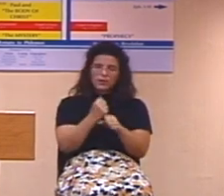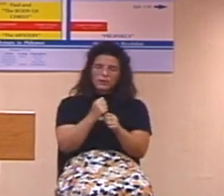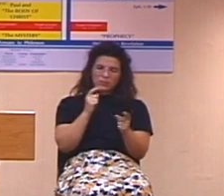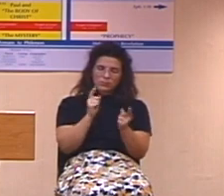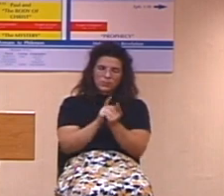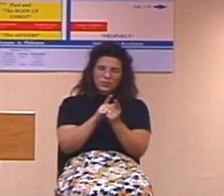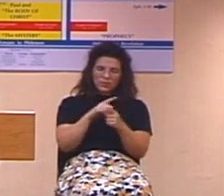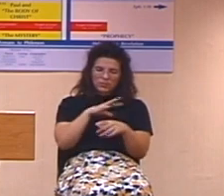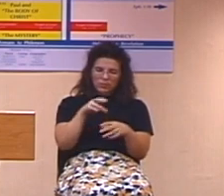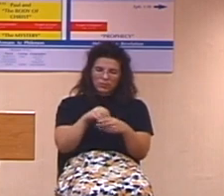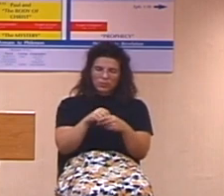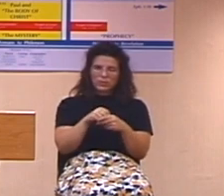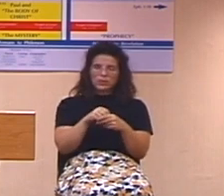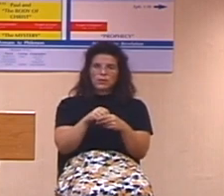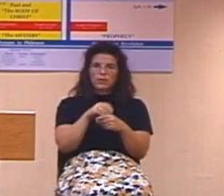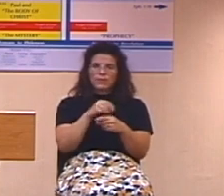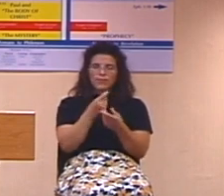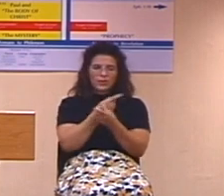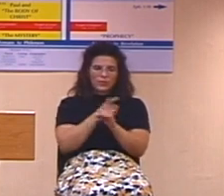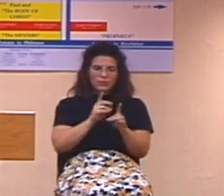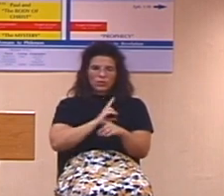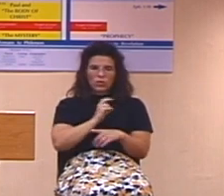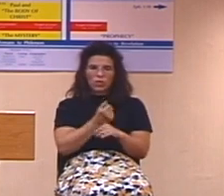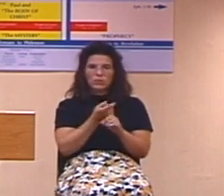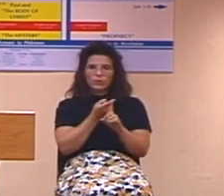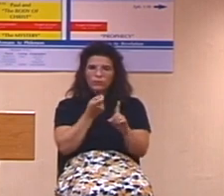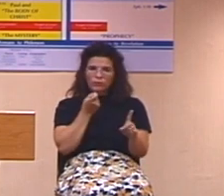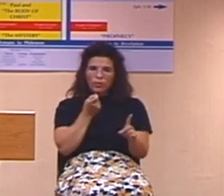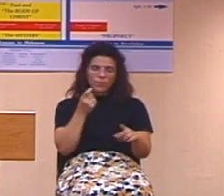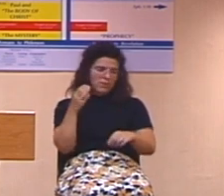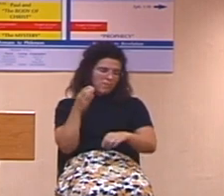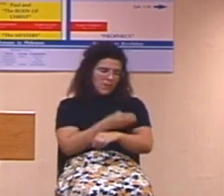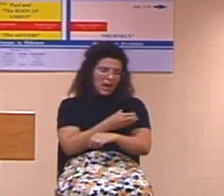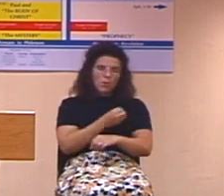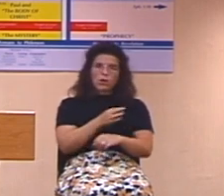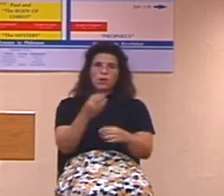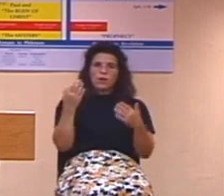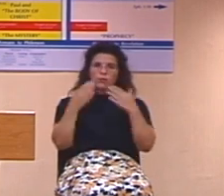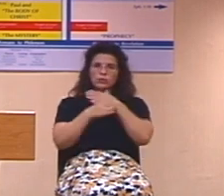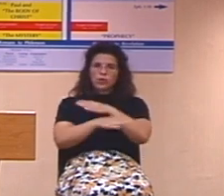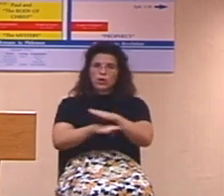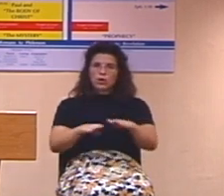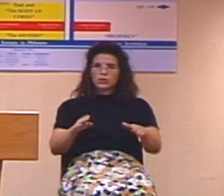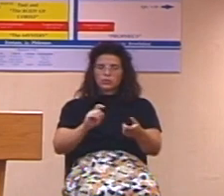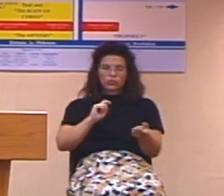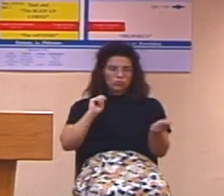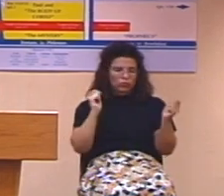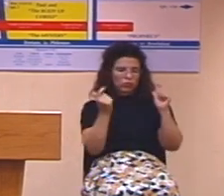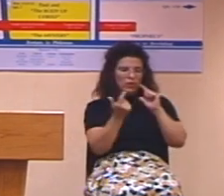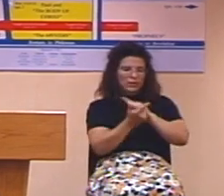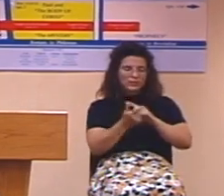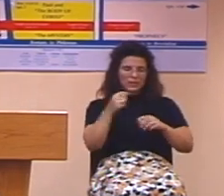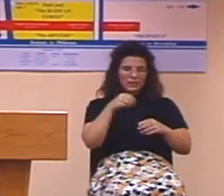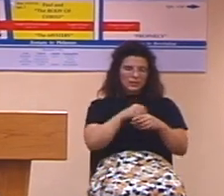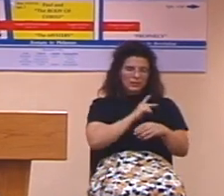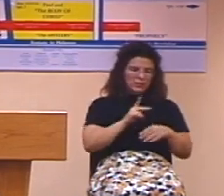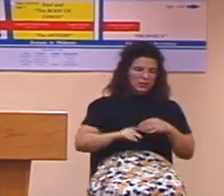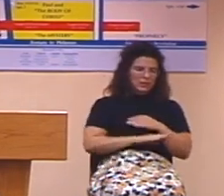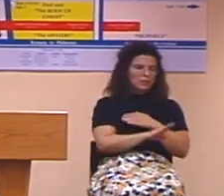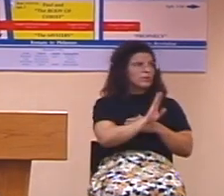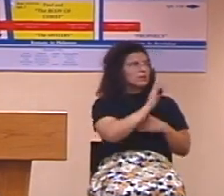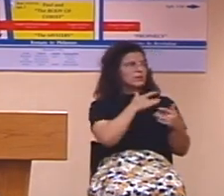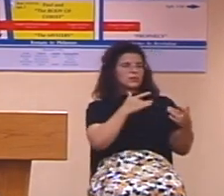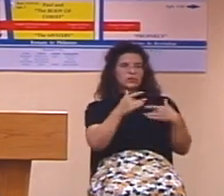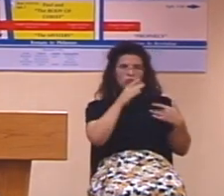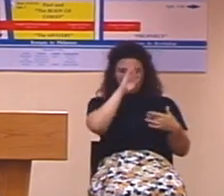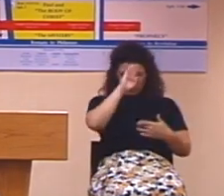to be partakers of the end. What is he? He's delivered us from the power of darkness and translated us into the kingdom of his dear Son.